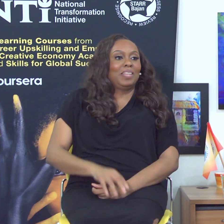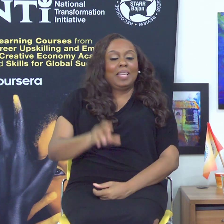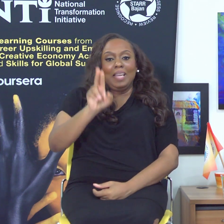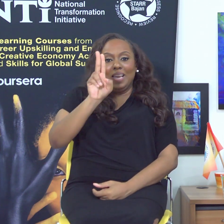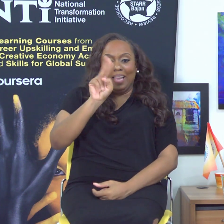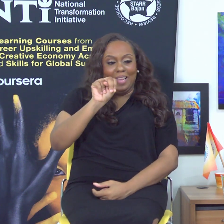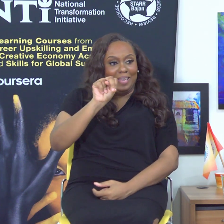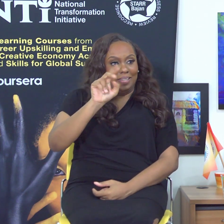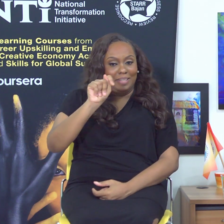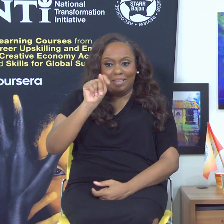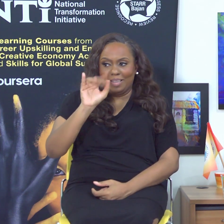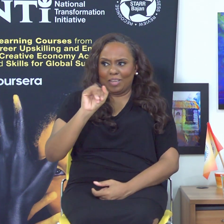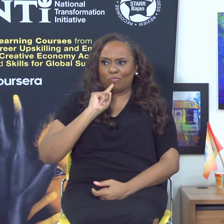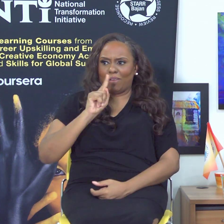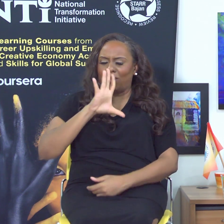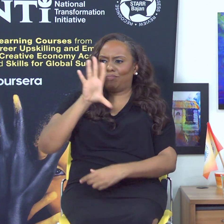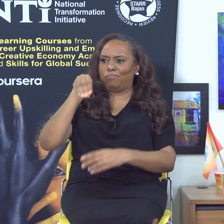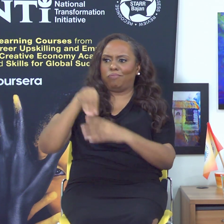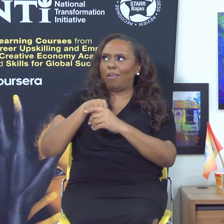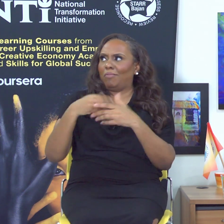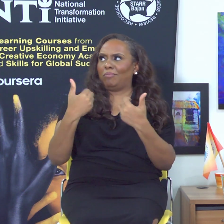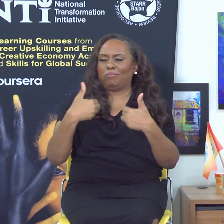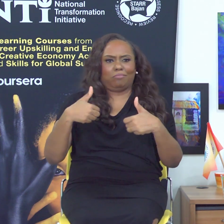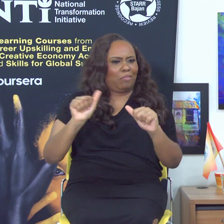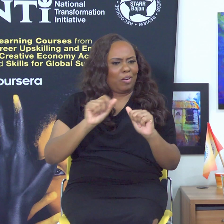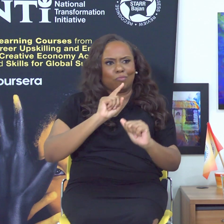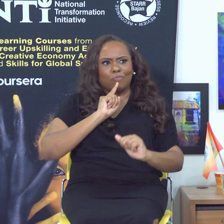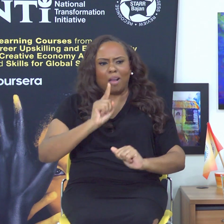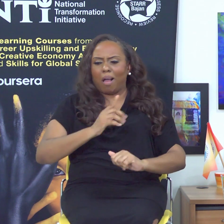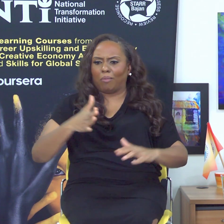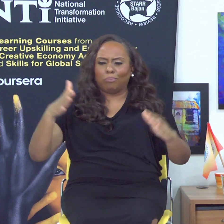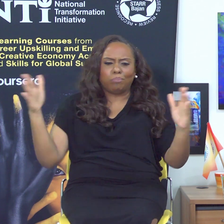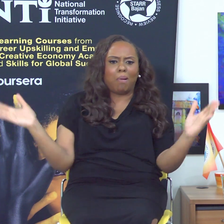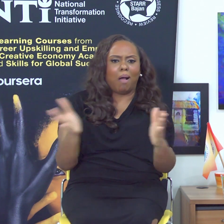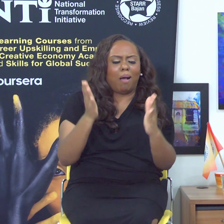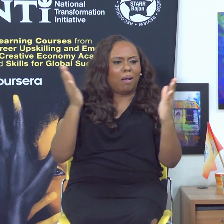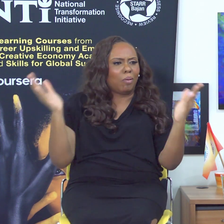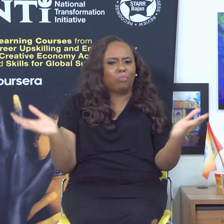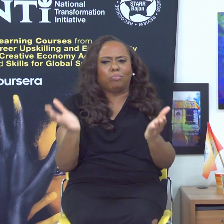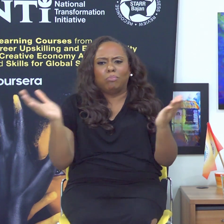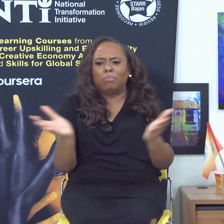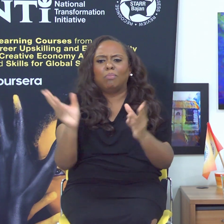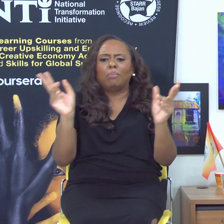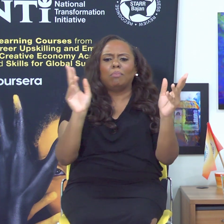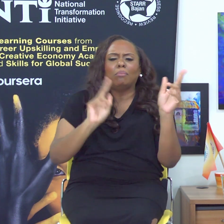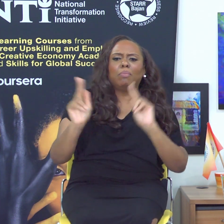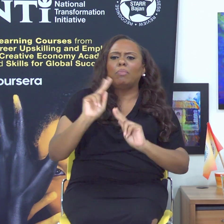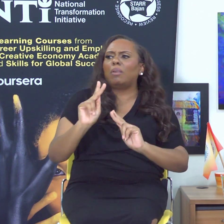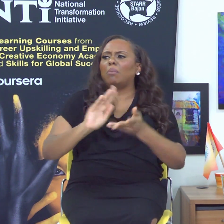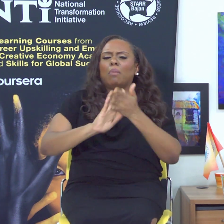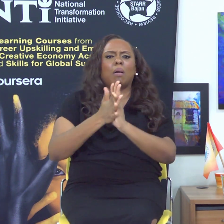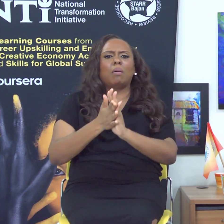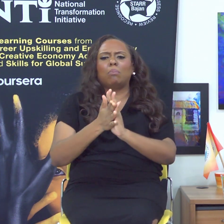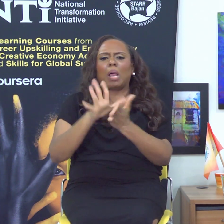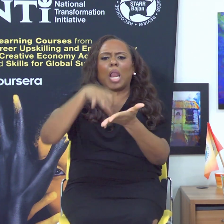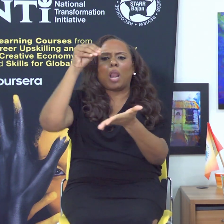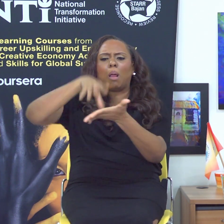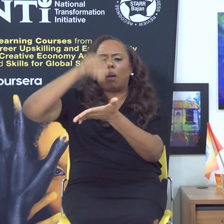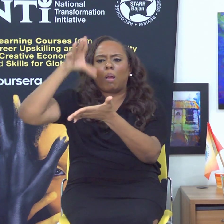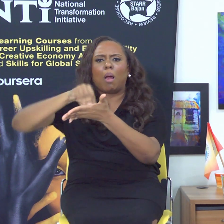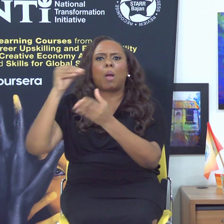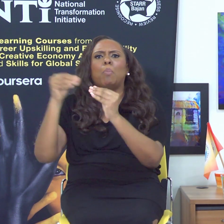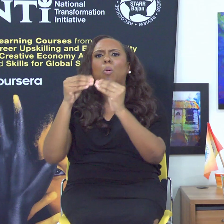NTI is very involved in trying to encourage Barbadians to become more computer